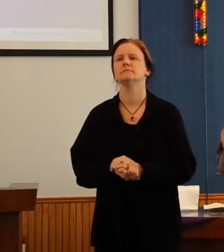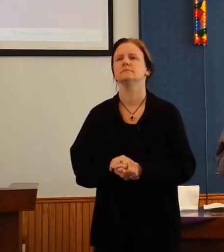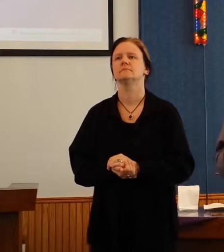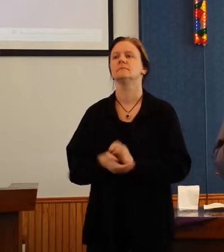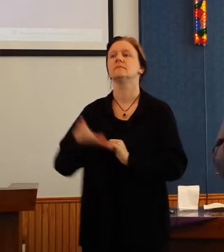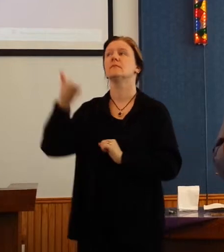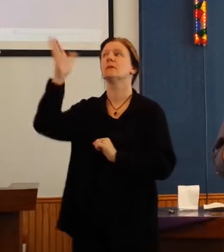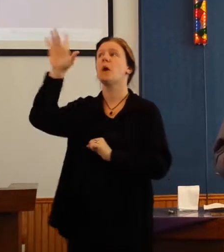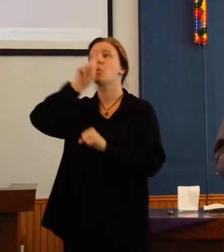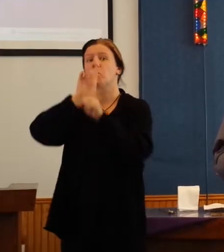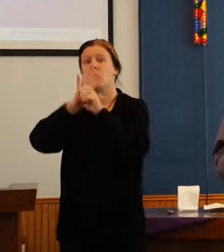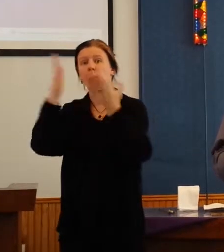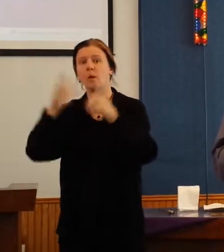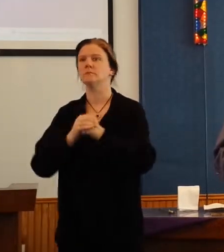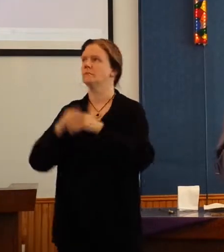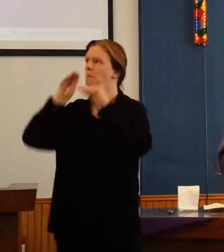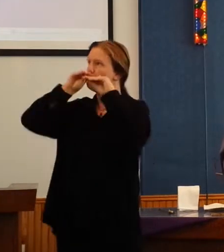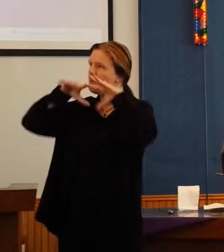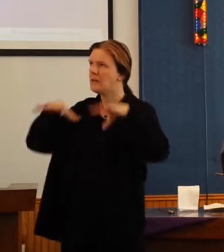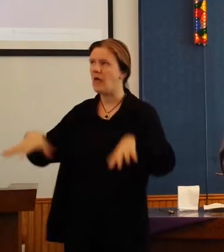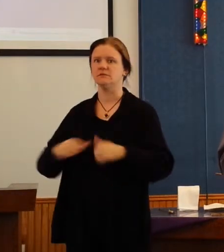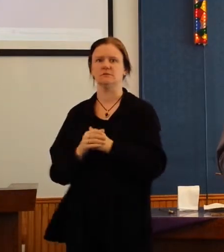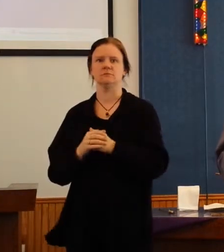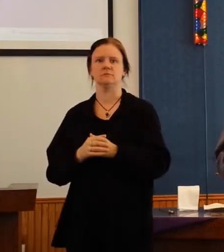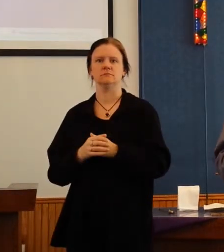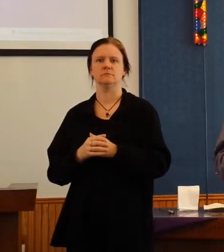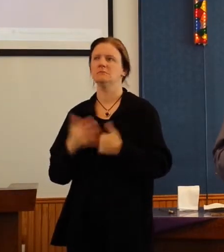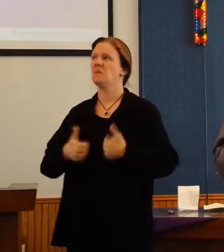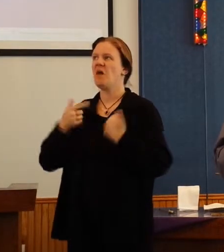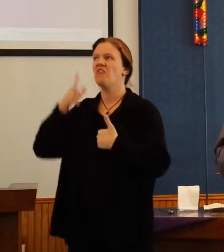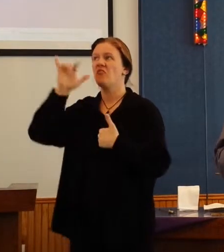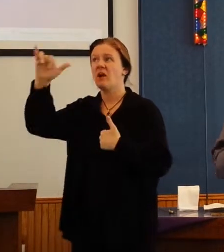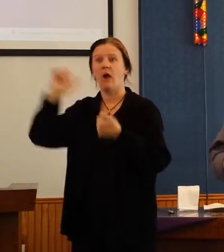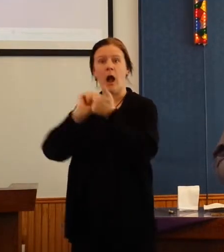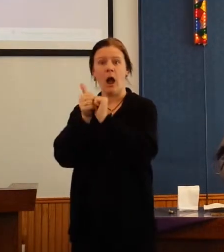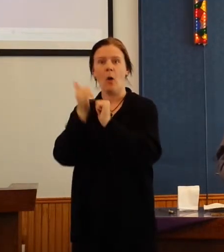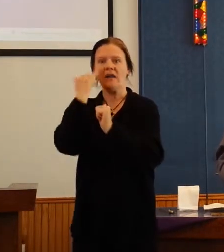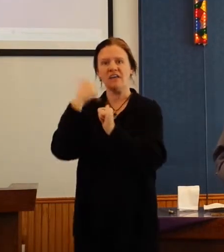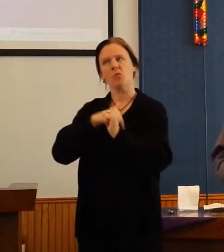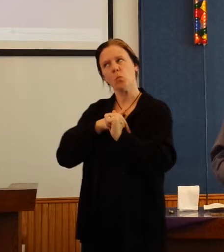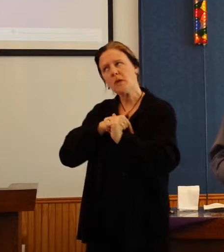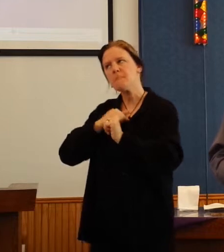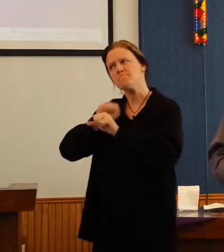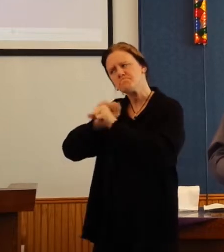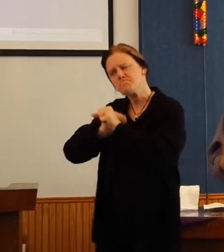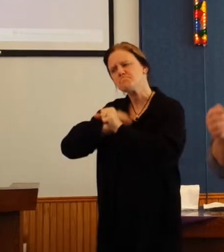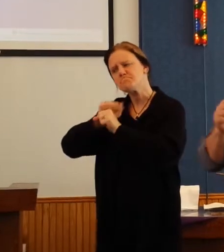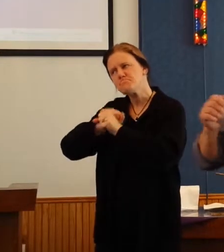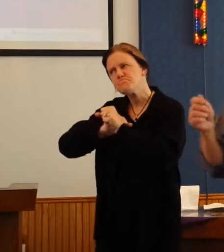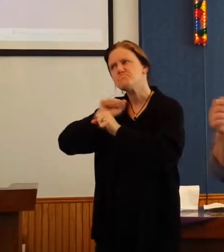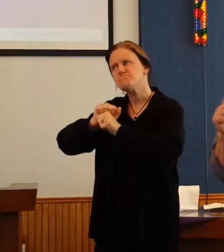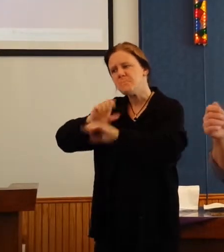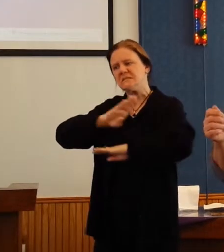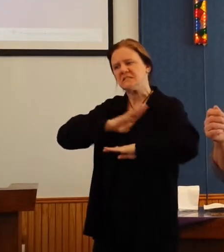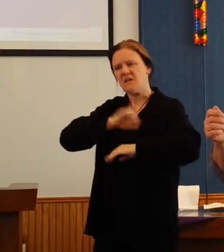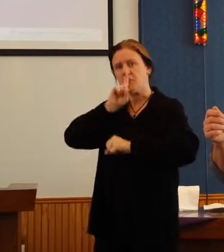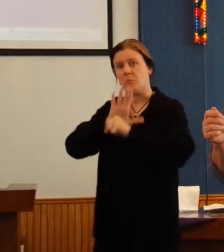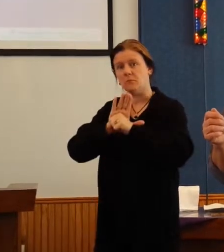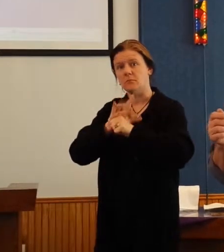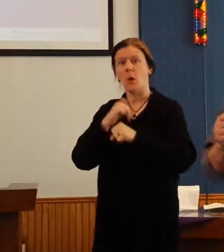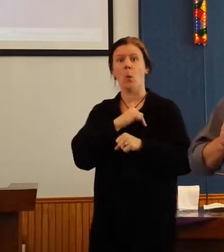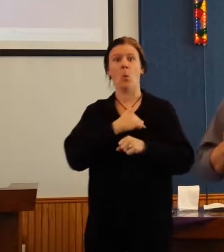us blessings and eternal life if we strive to uphold our part of the covenant. We don't have to be